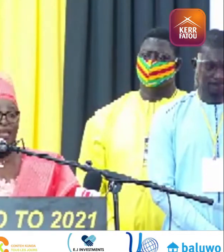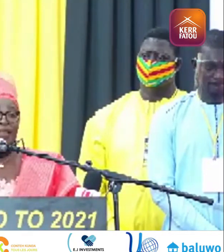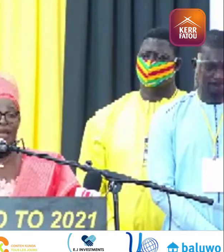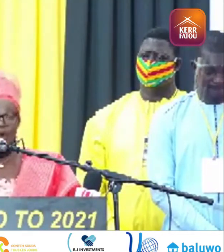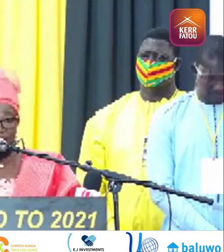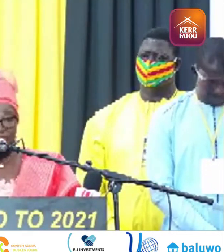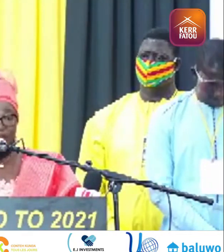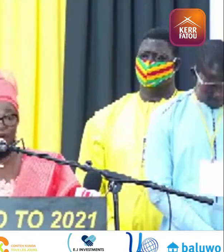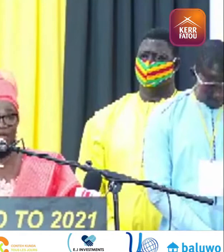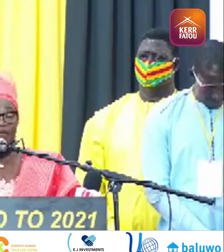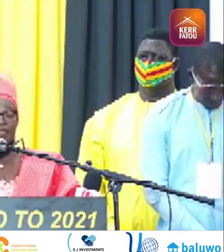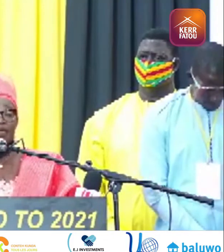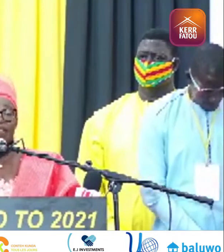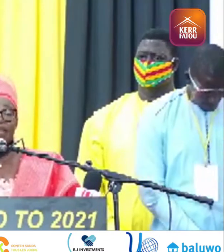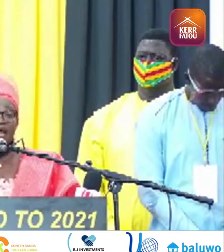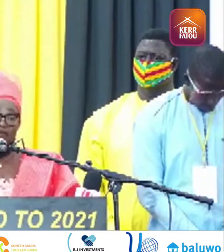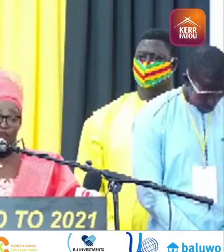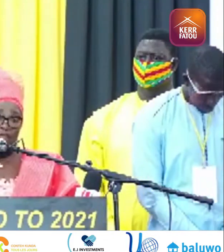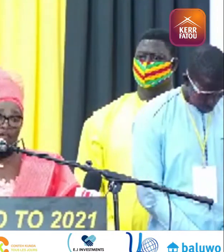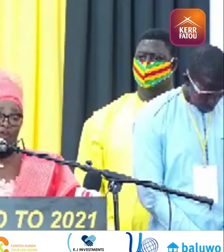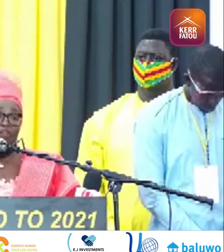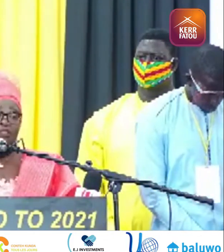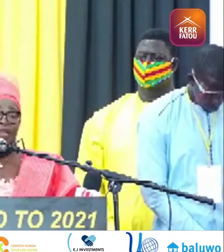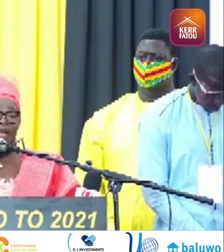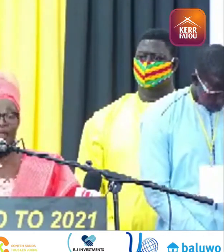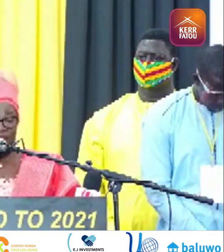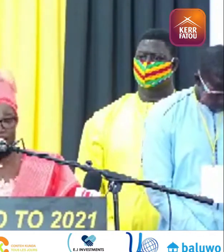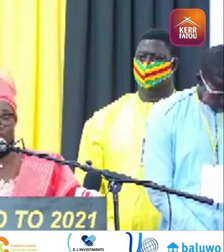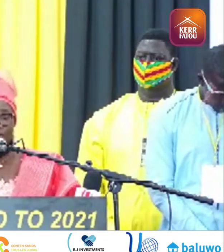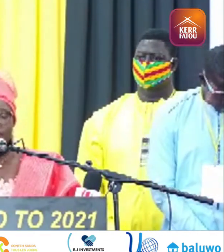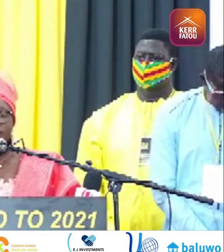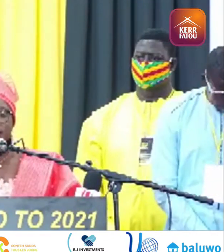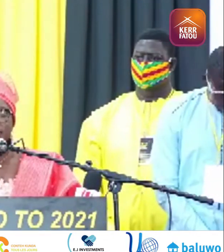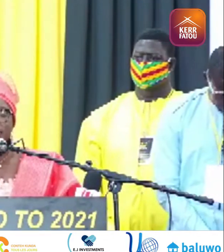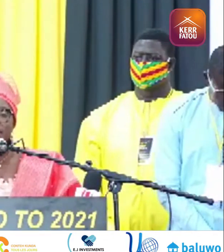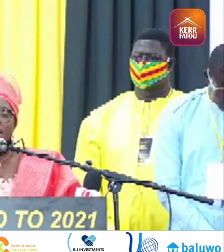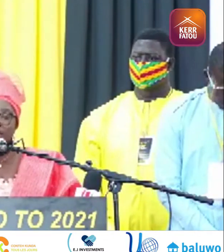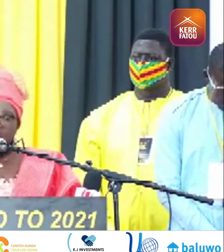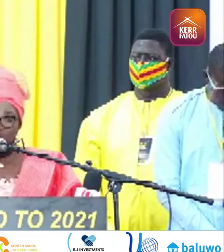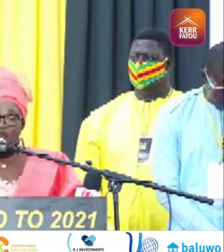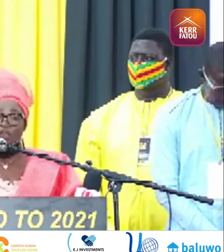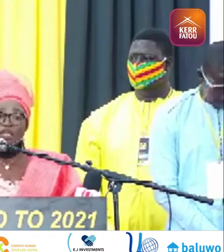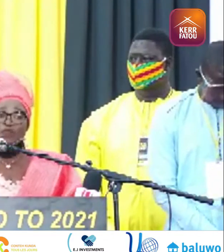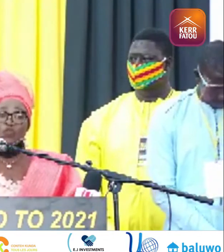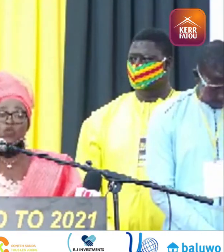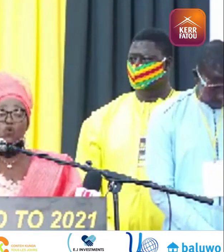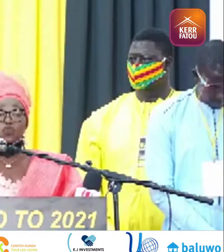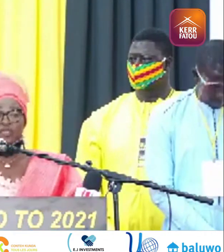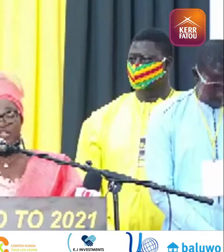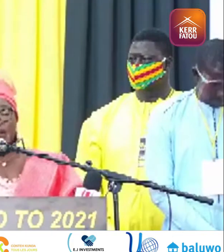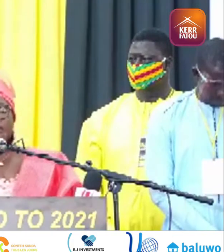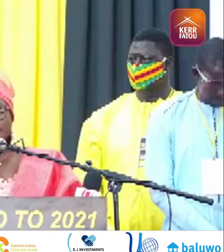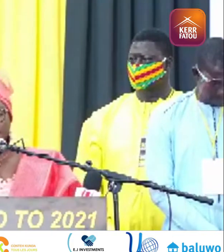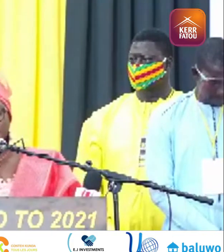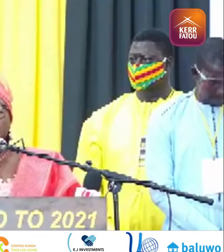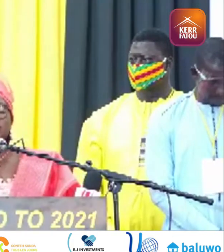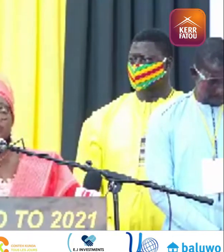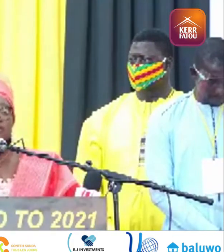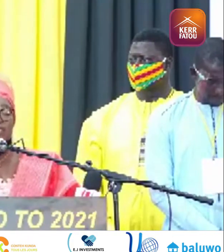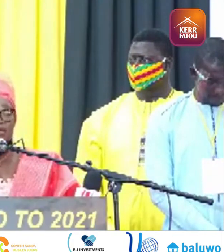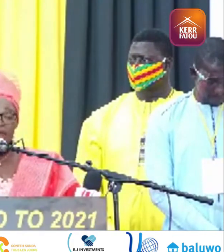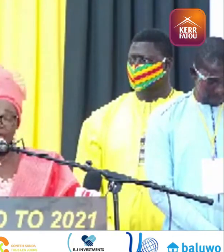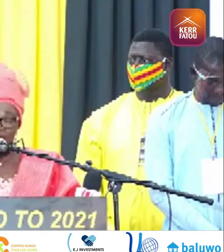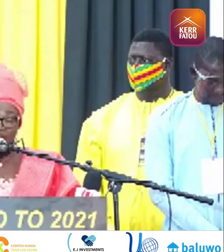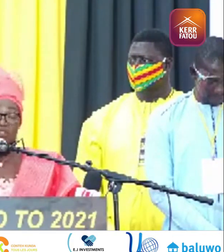this day our daily bread, and forgive us our trespasses, as we forgive those who trespass against